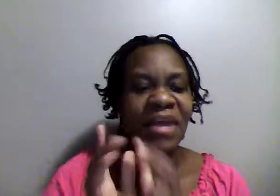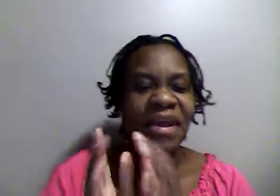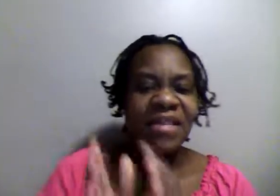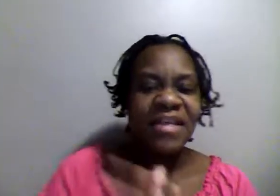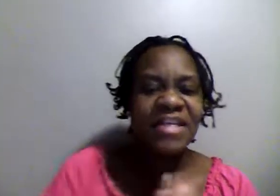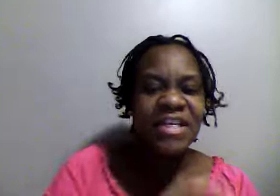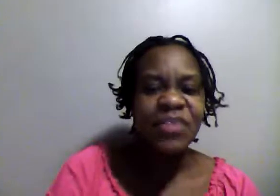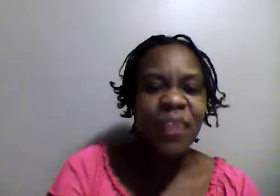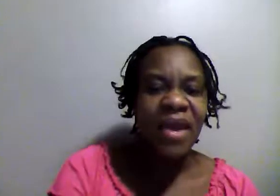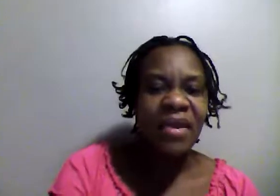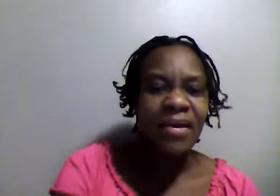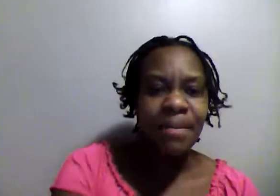this is when